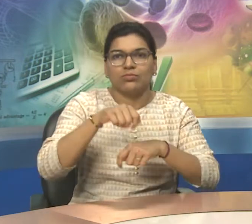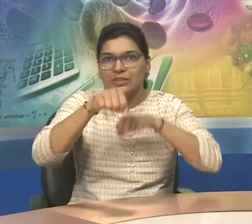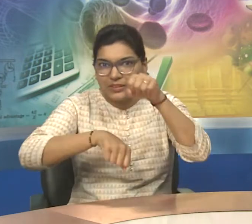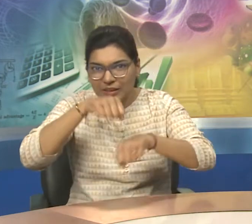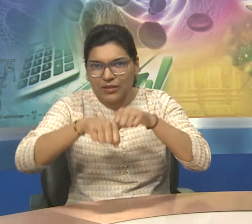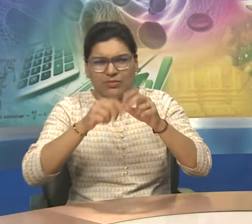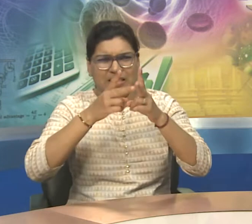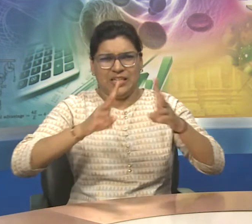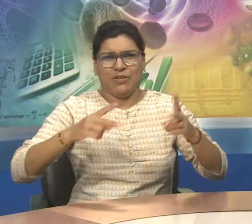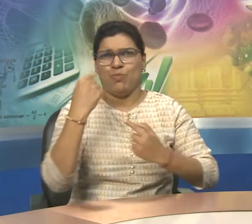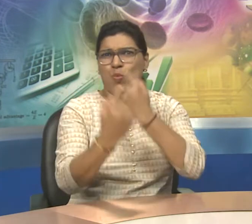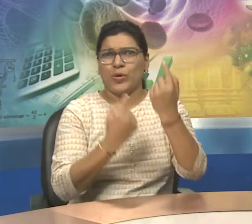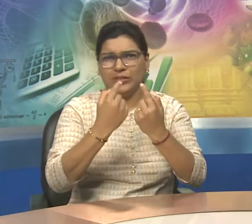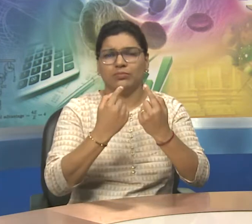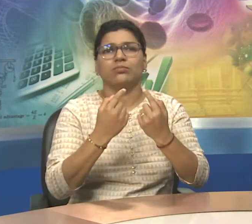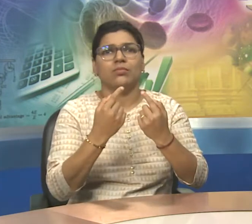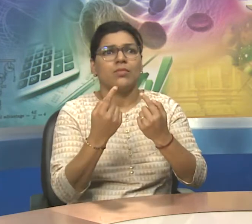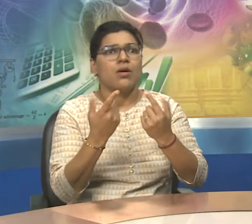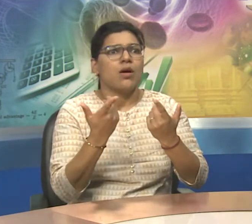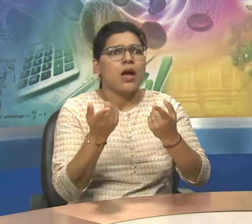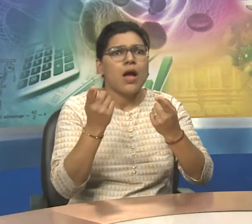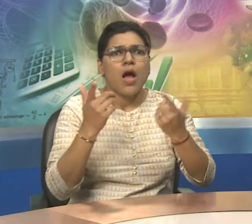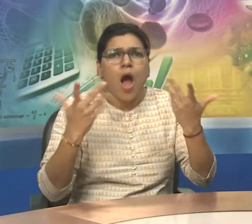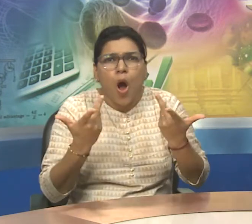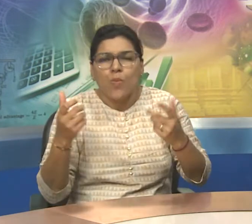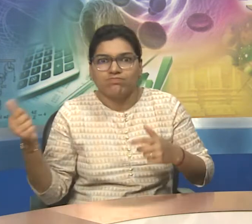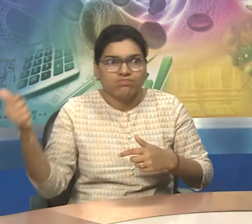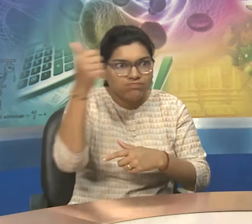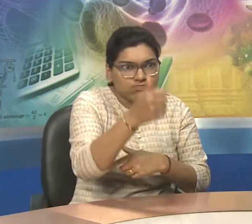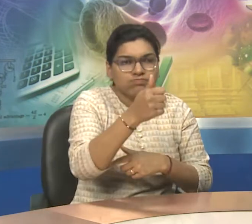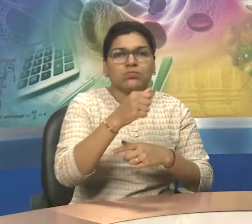Political science is related to different political parties